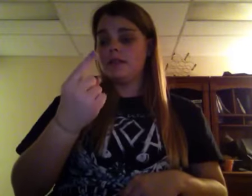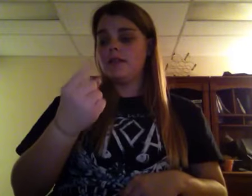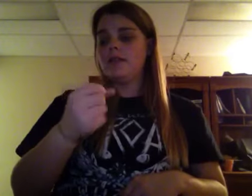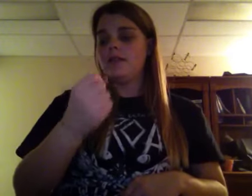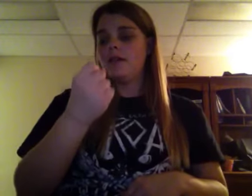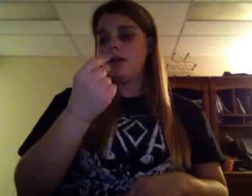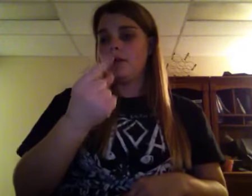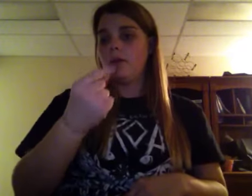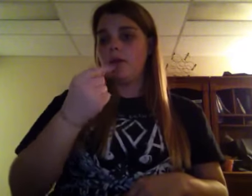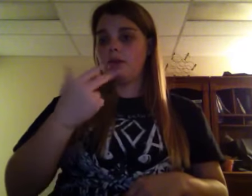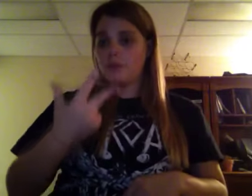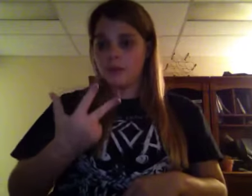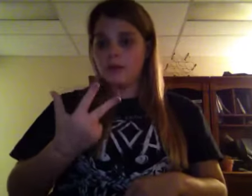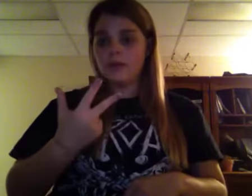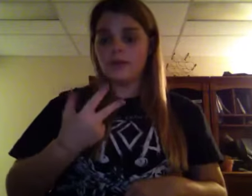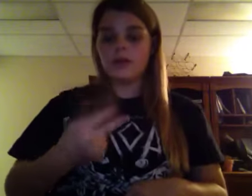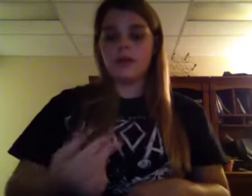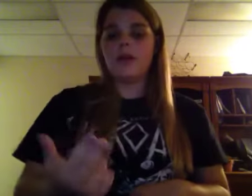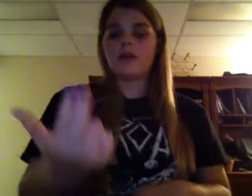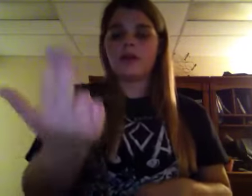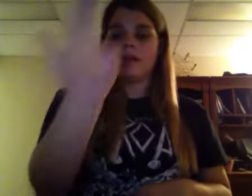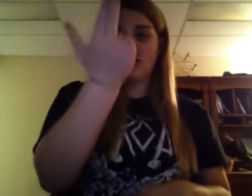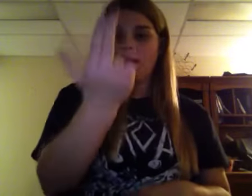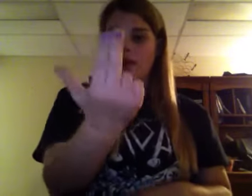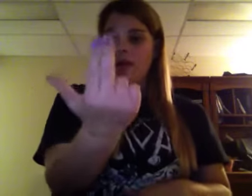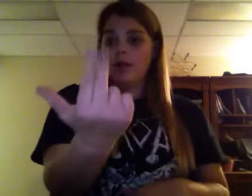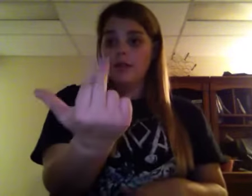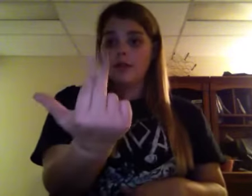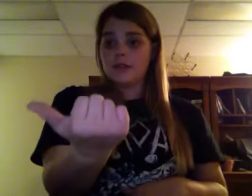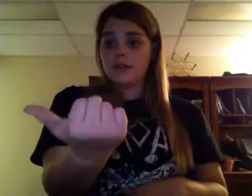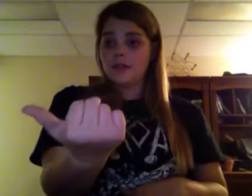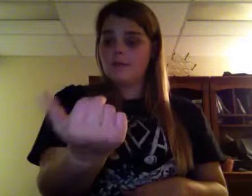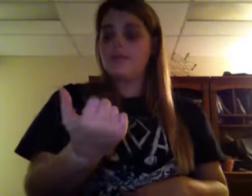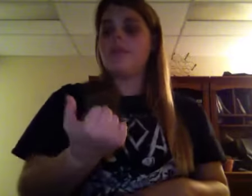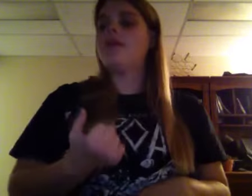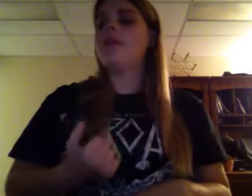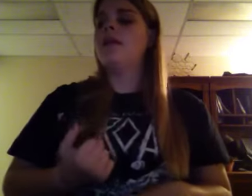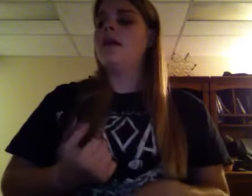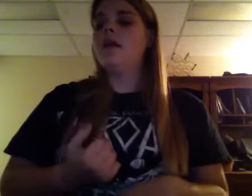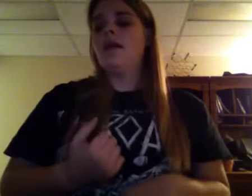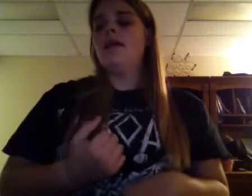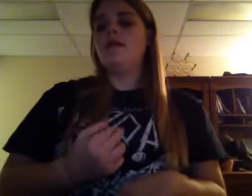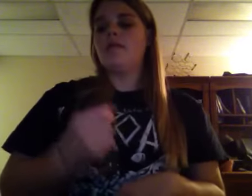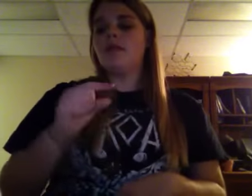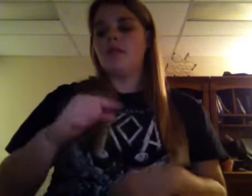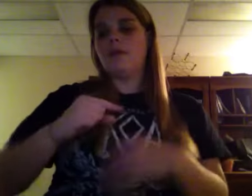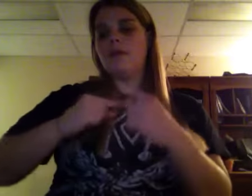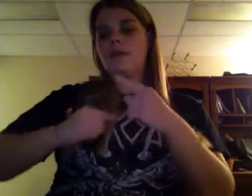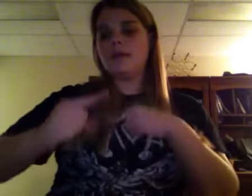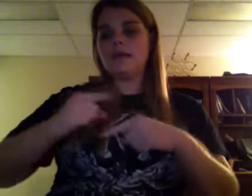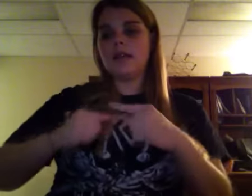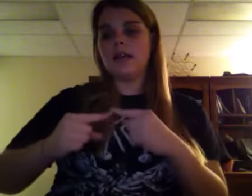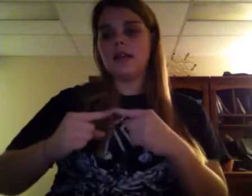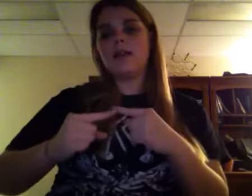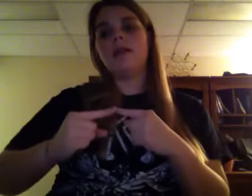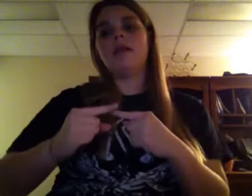You're not going to go 1, 3 for 13. You're going to sign 13. So sign